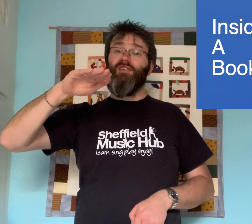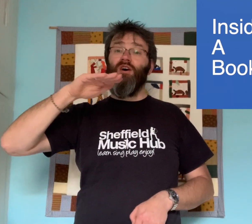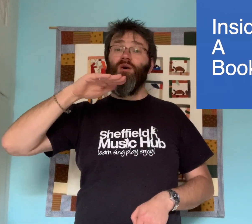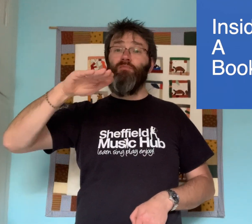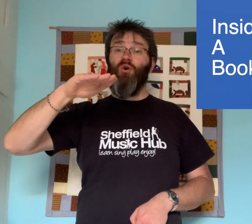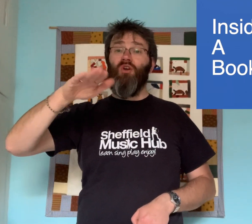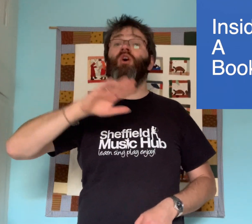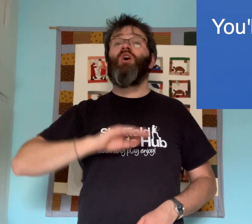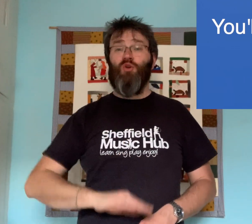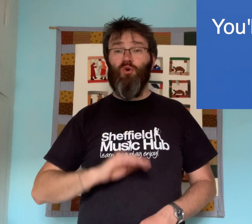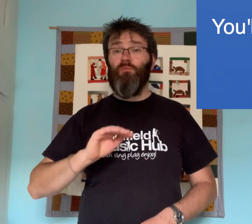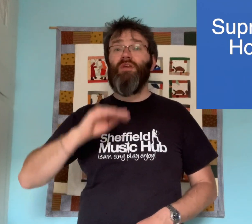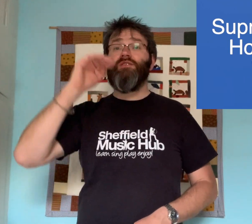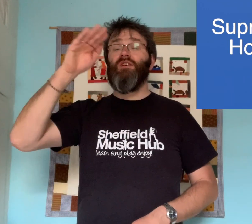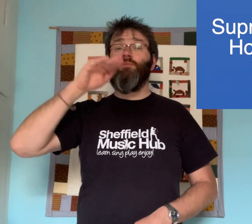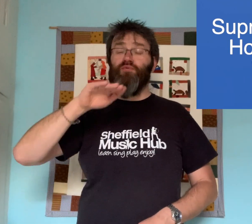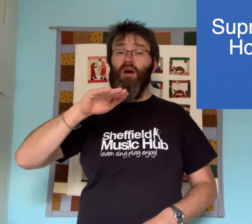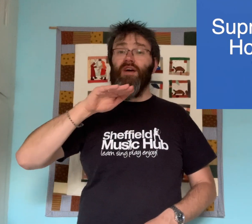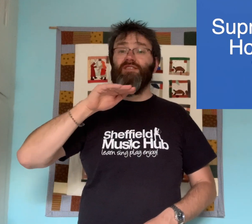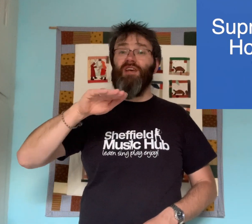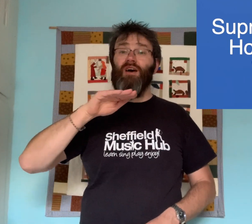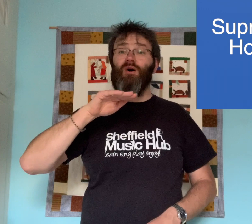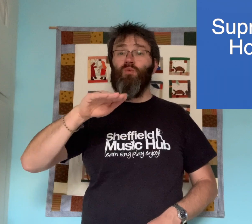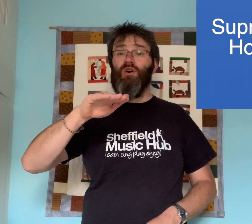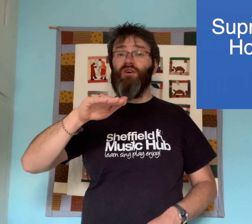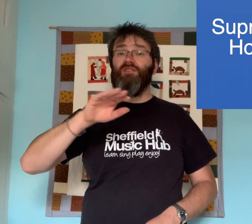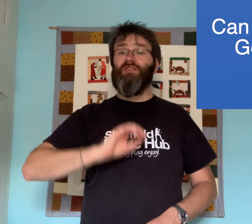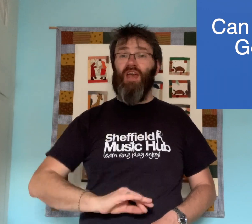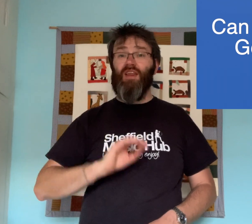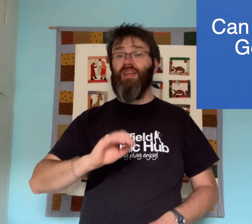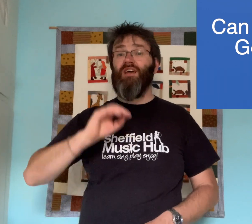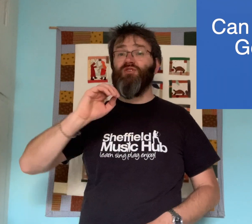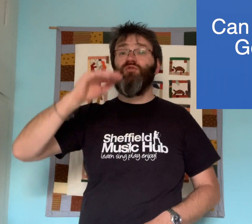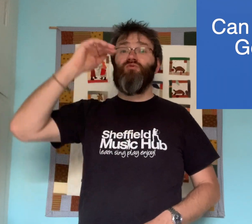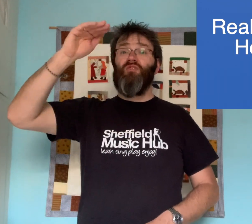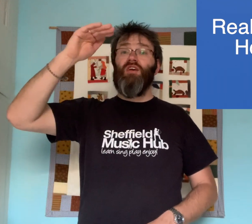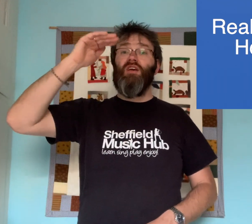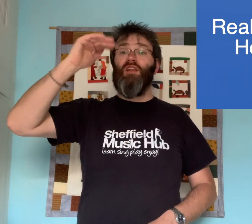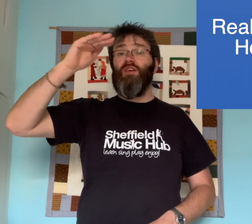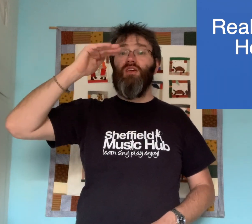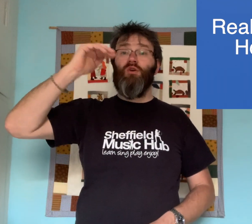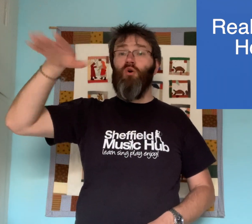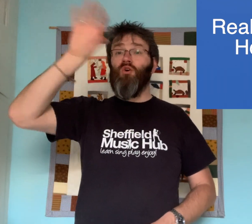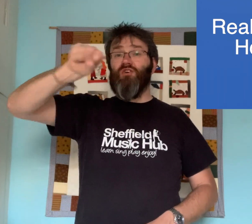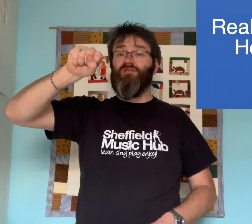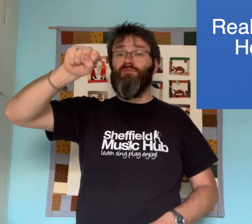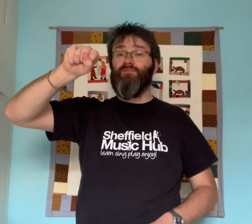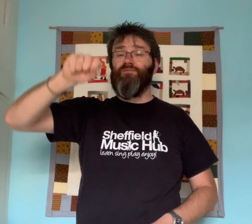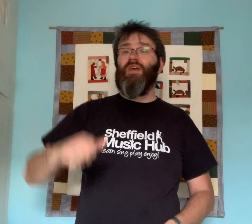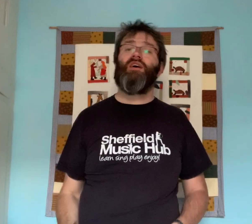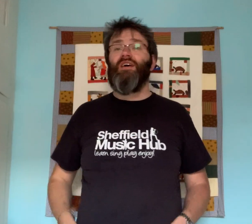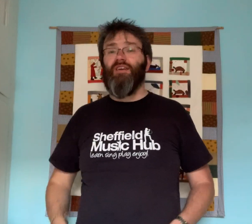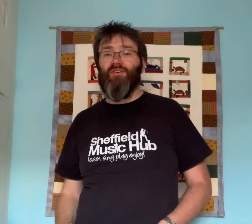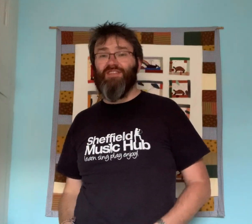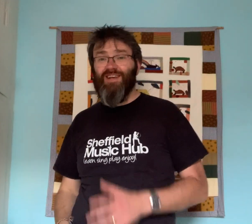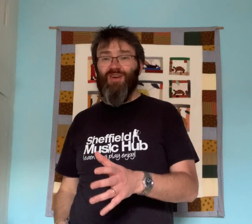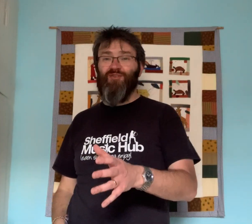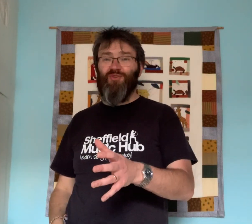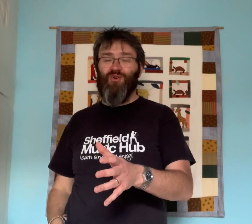a book. You'll be surprised how words can get you really hooked. Now the second half of the